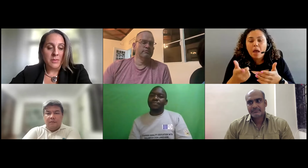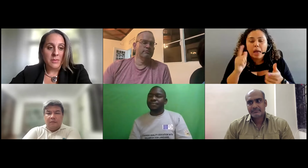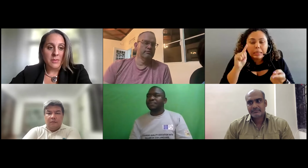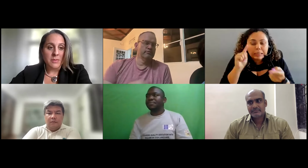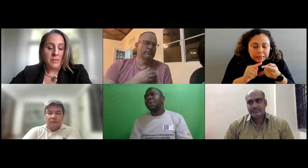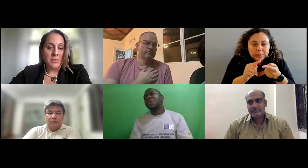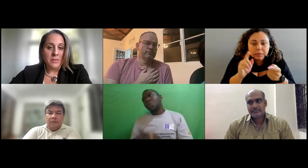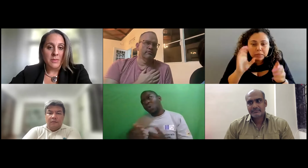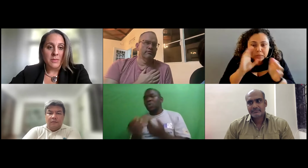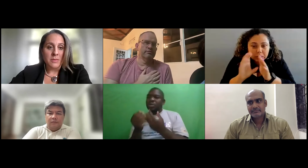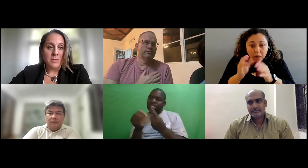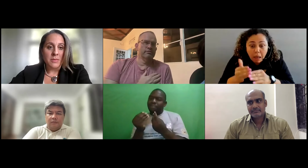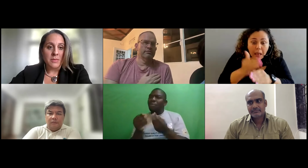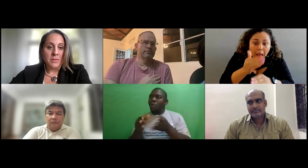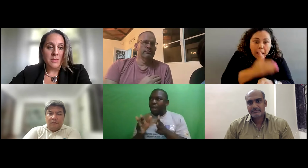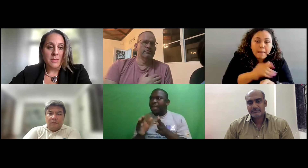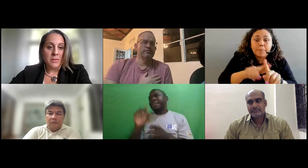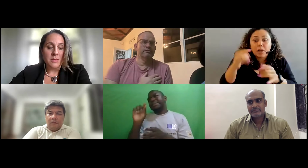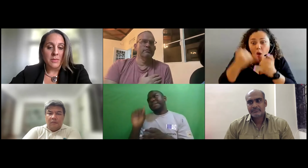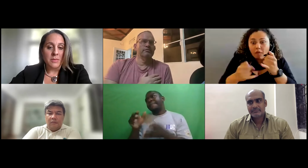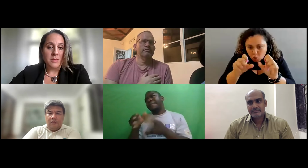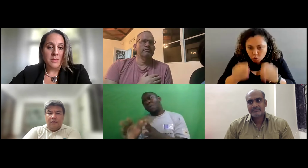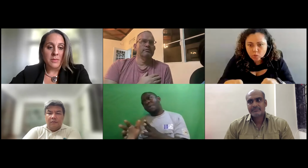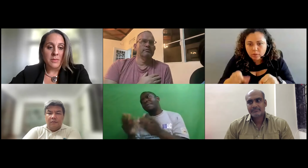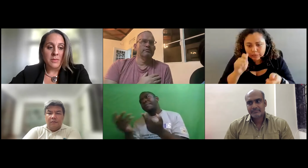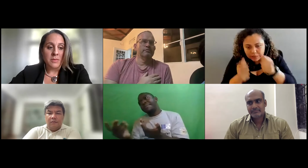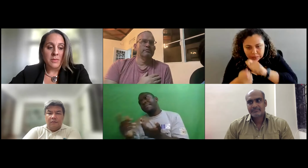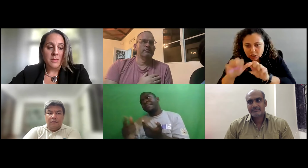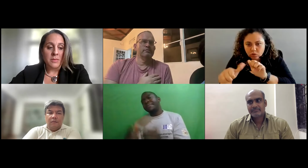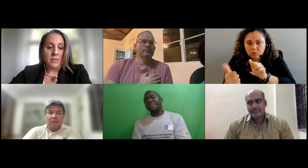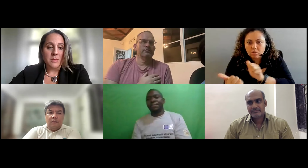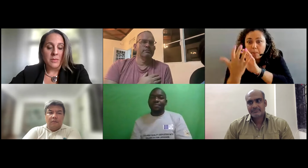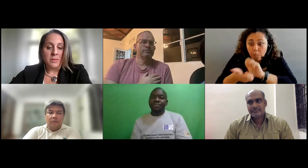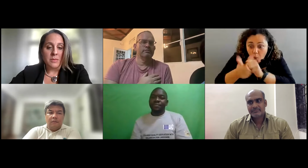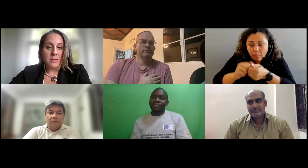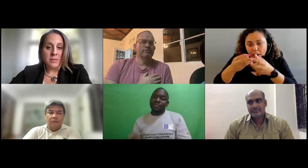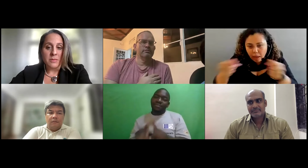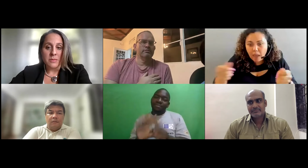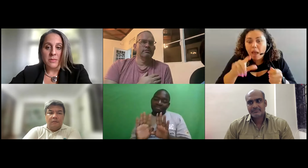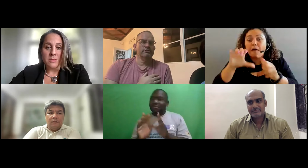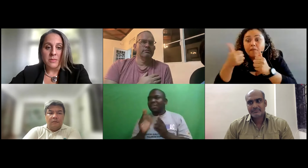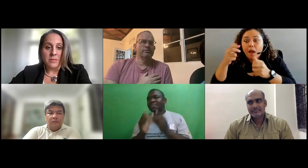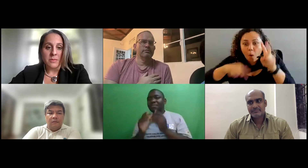intervention is being made, but we're hoping that in the end, we might be able to address these challenges. So to find different